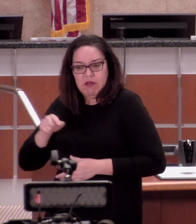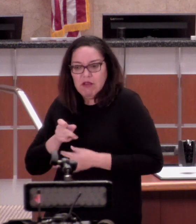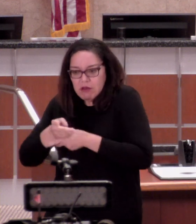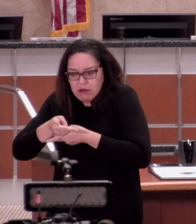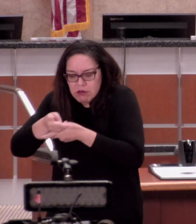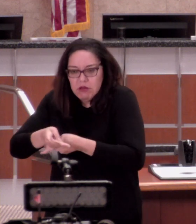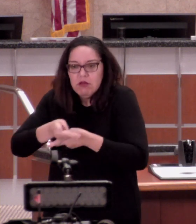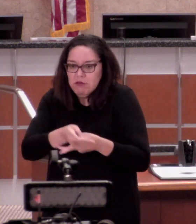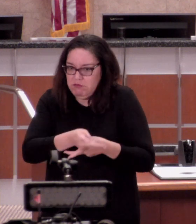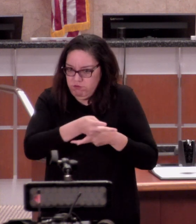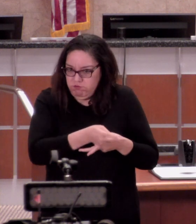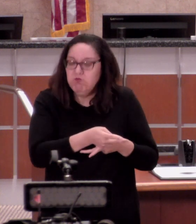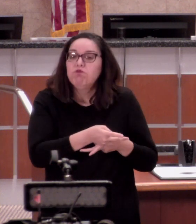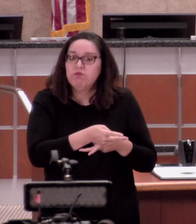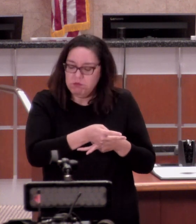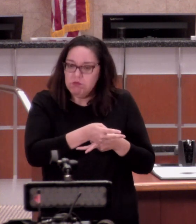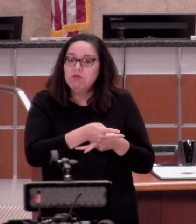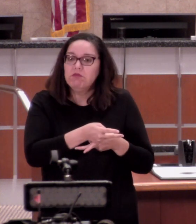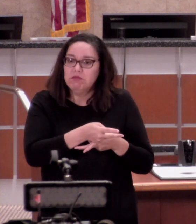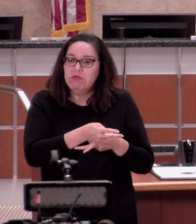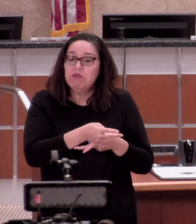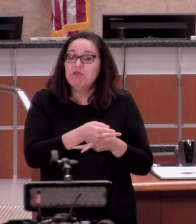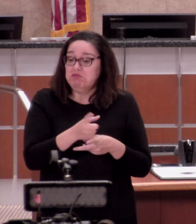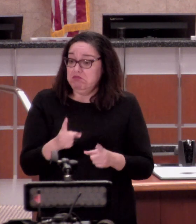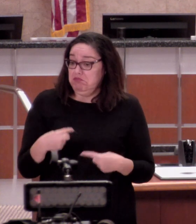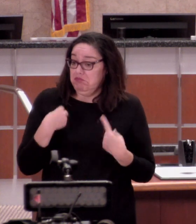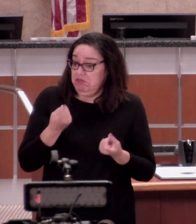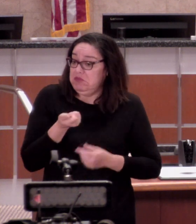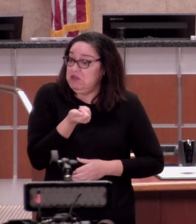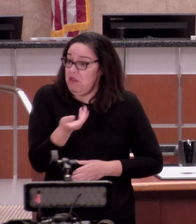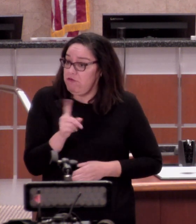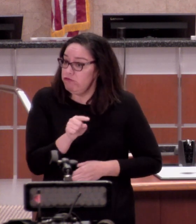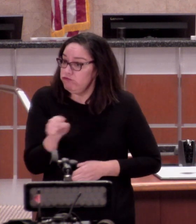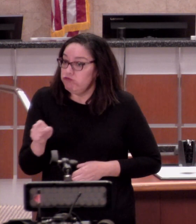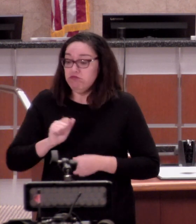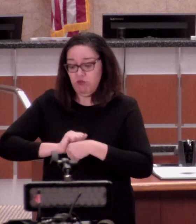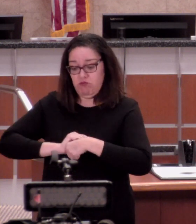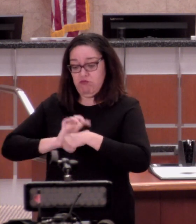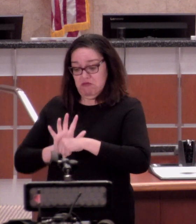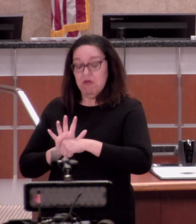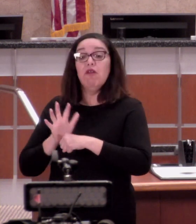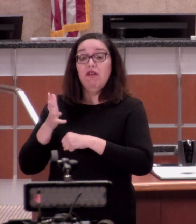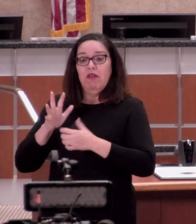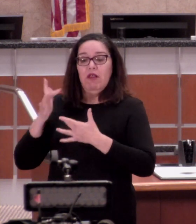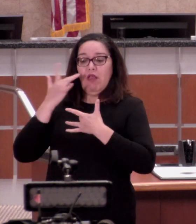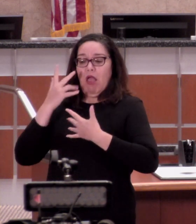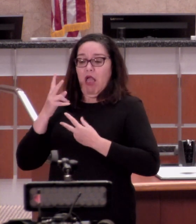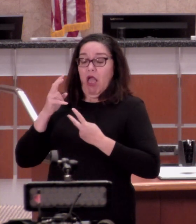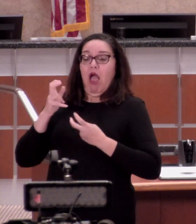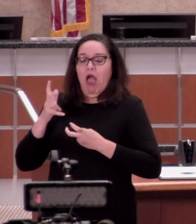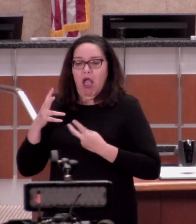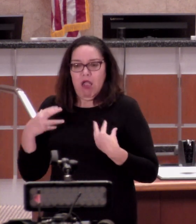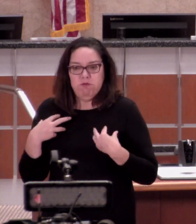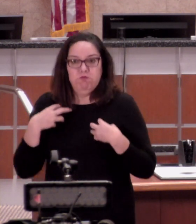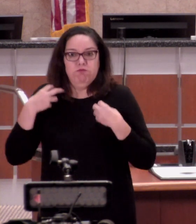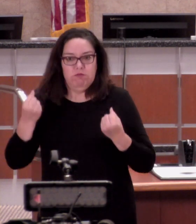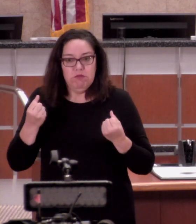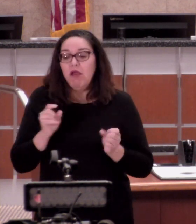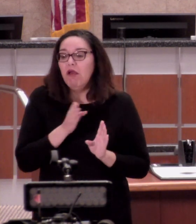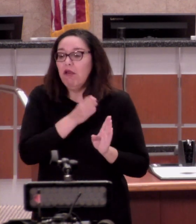time, we have several that have recovered from the virus and others that are still battling the